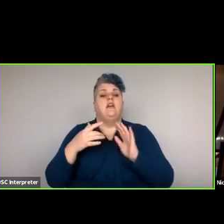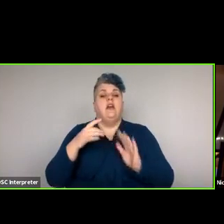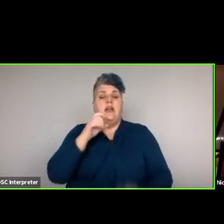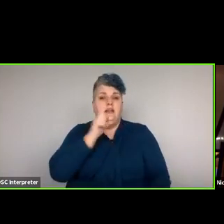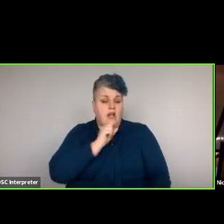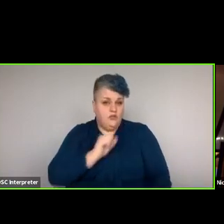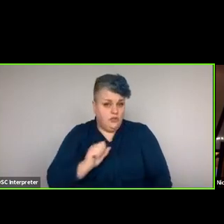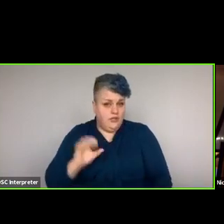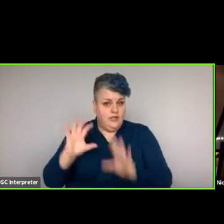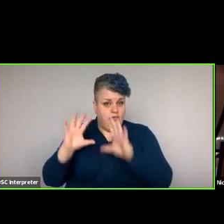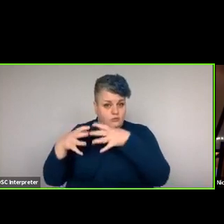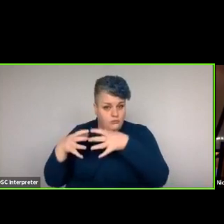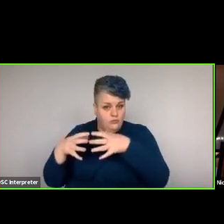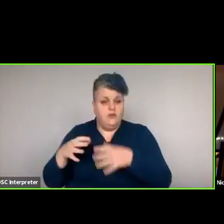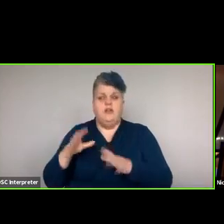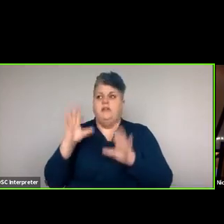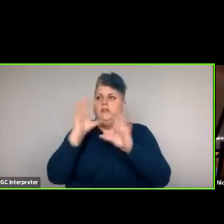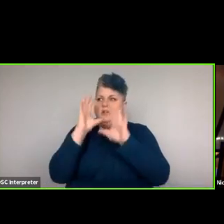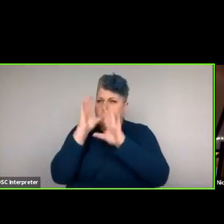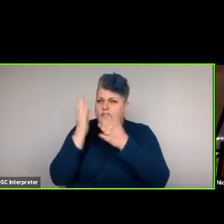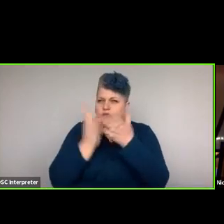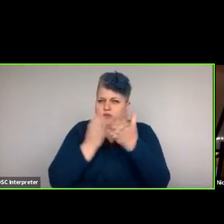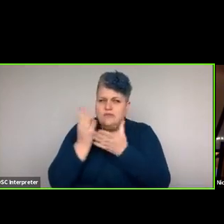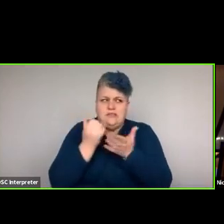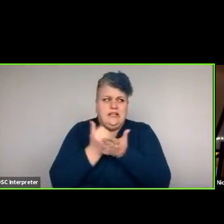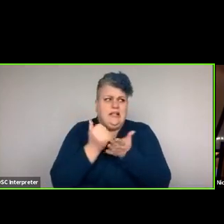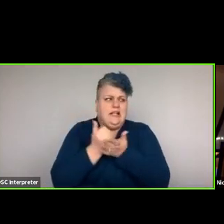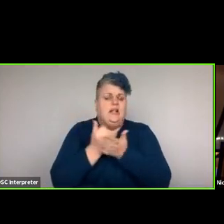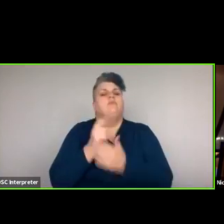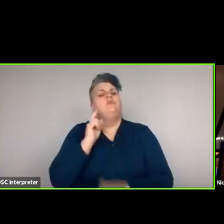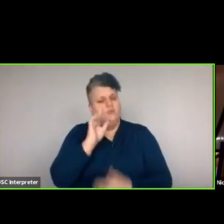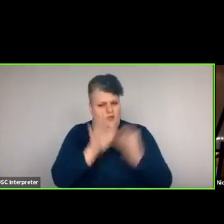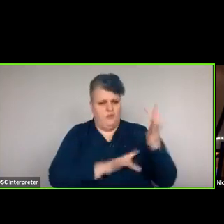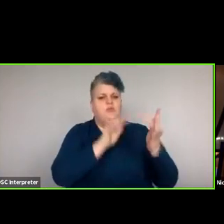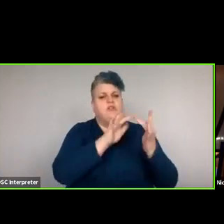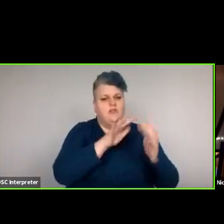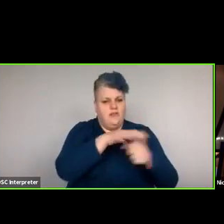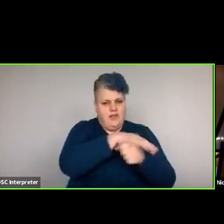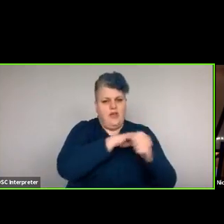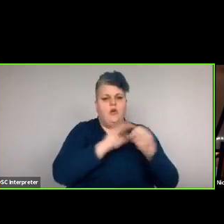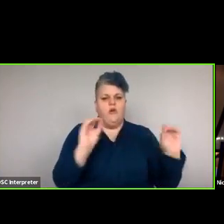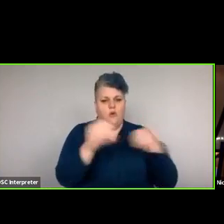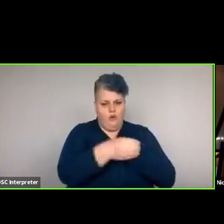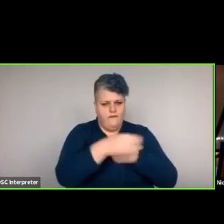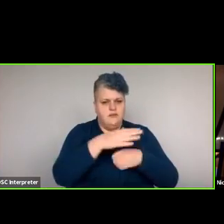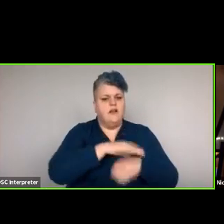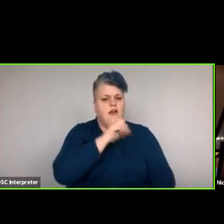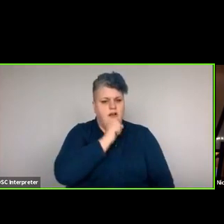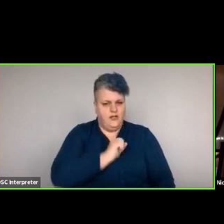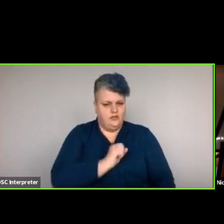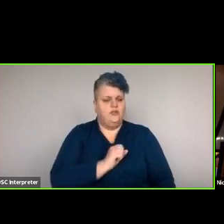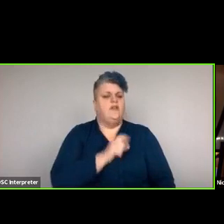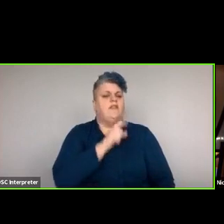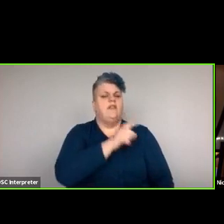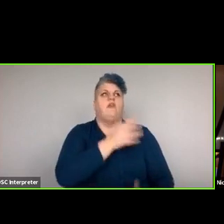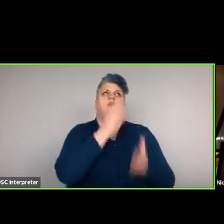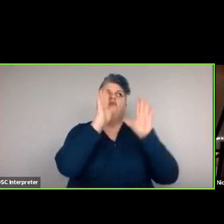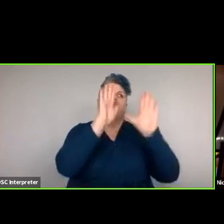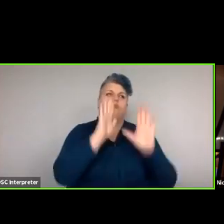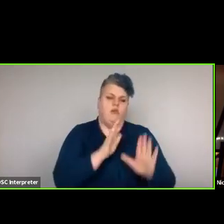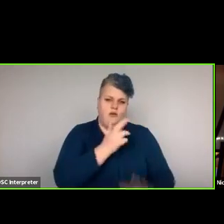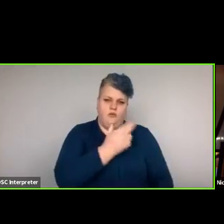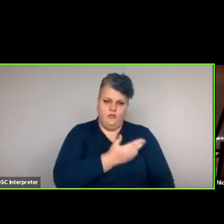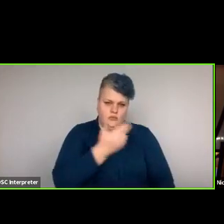elderly population and you're looking for services, please don't hesitate to reach out to Area Office on Aging. They are a great resource in our